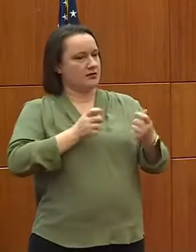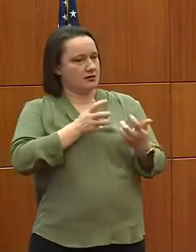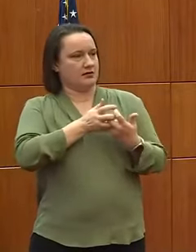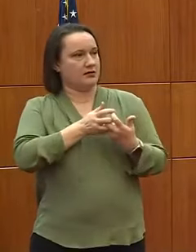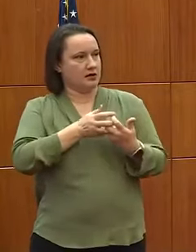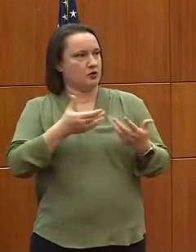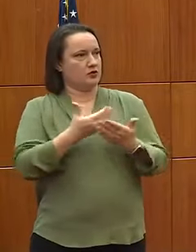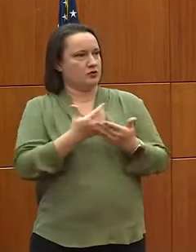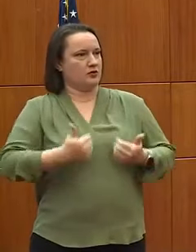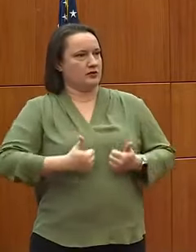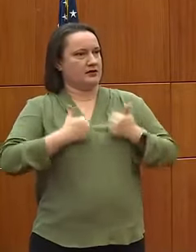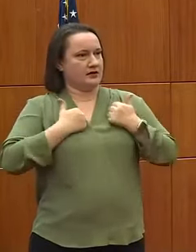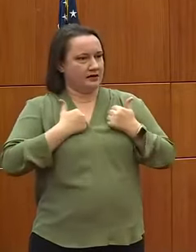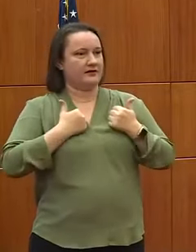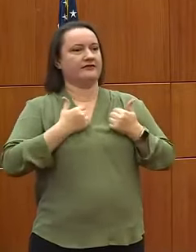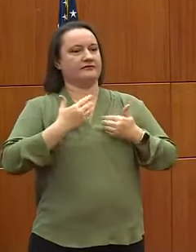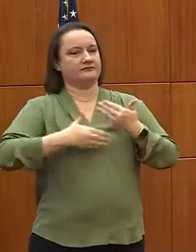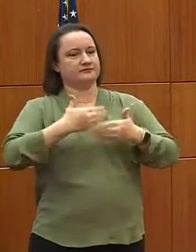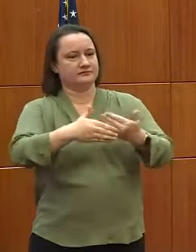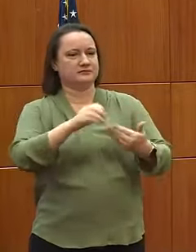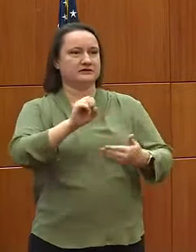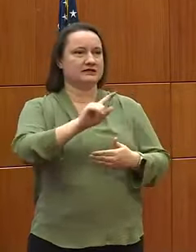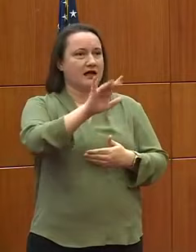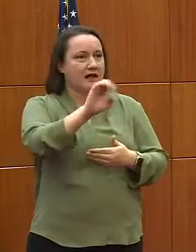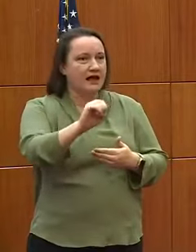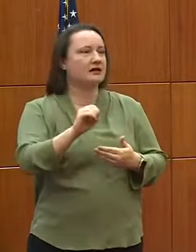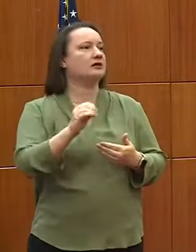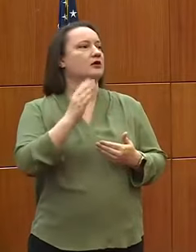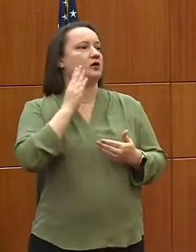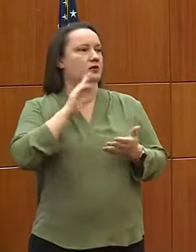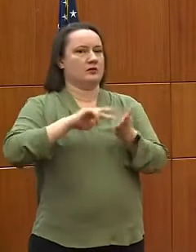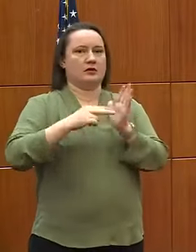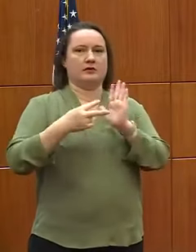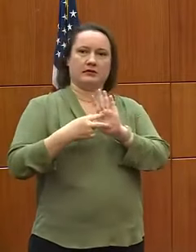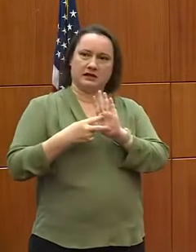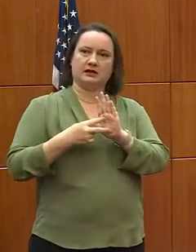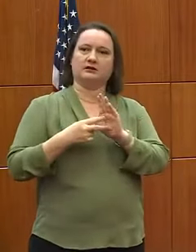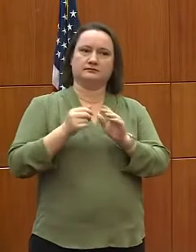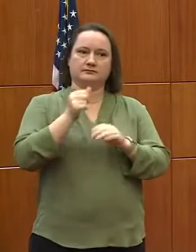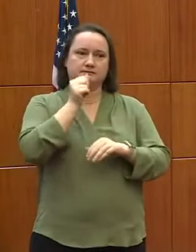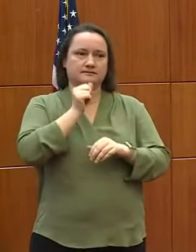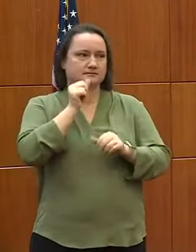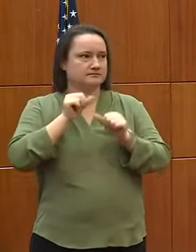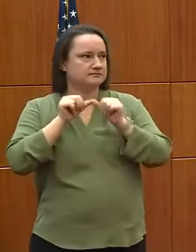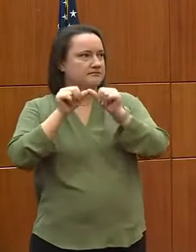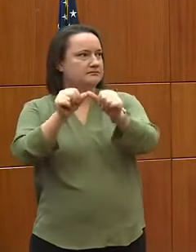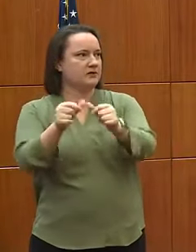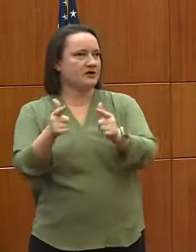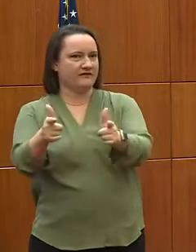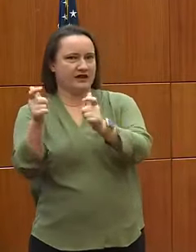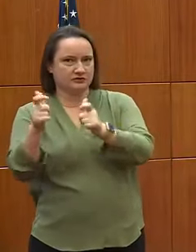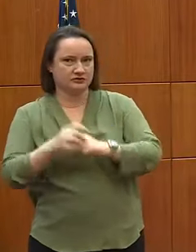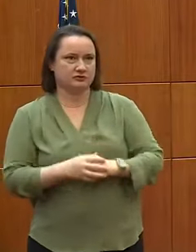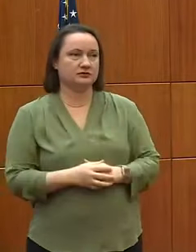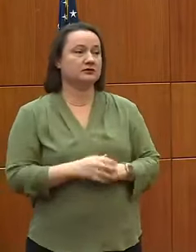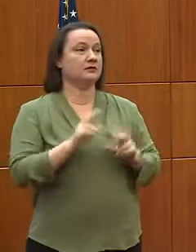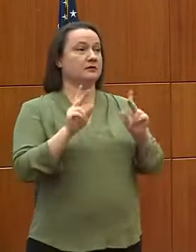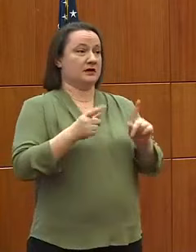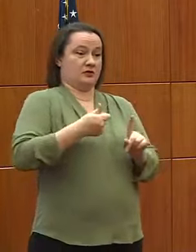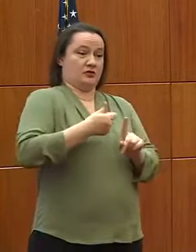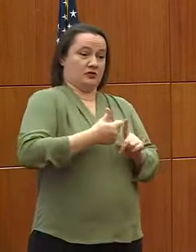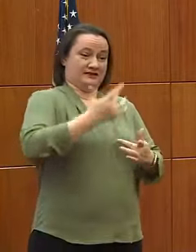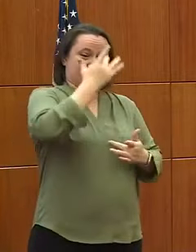this. We know that a majority of people who get sick will experience mild to moderate symptoms.